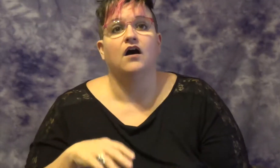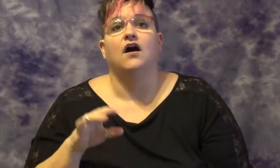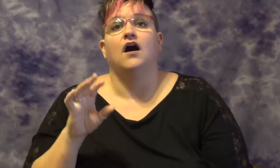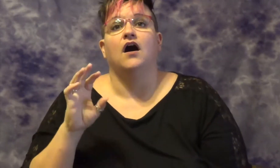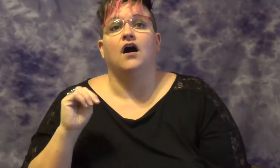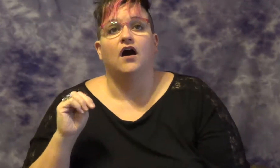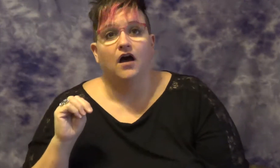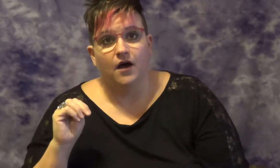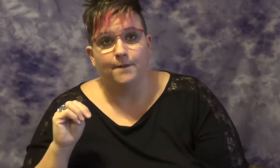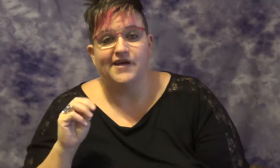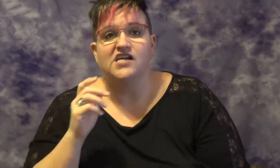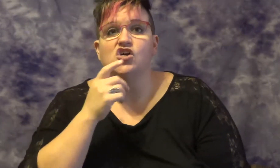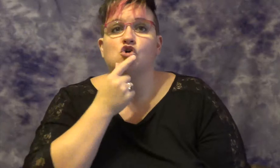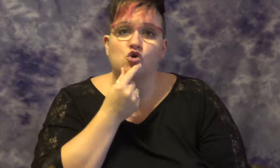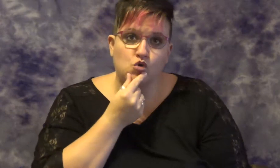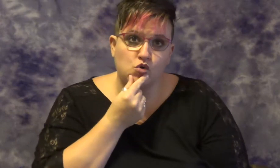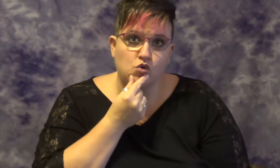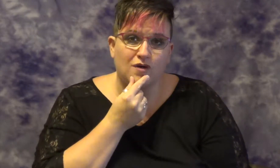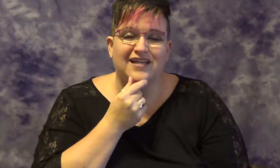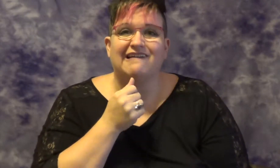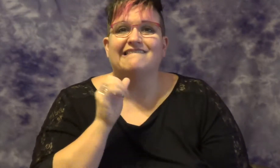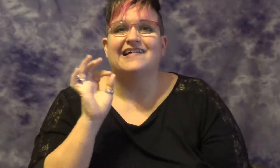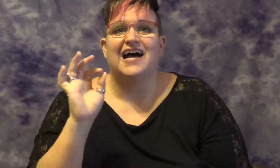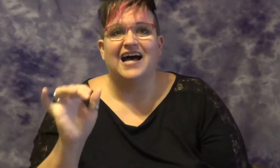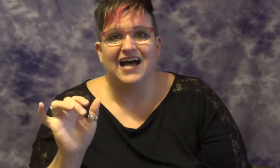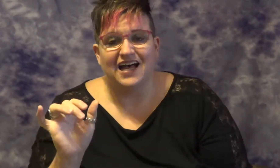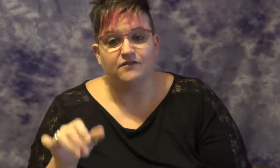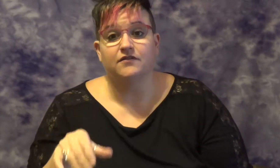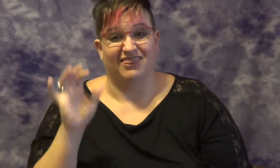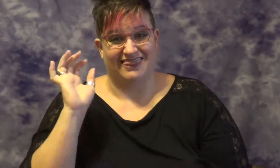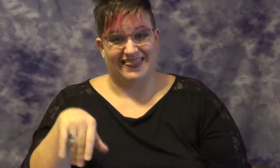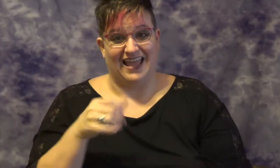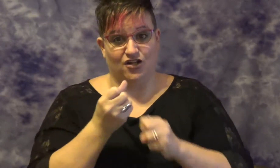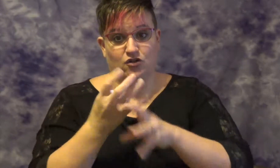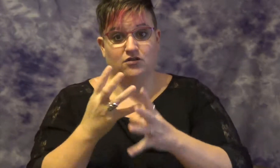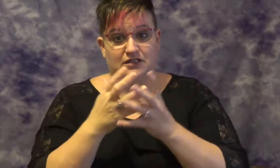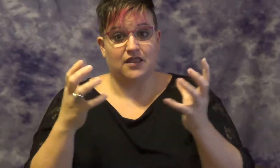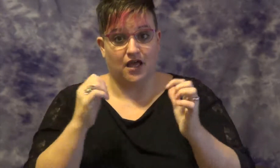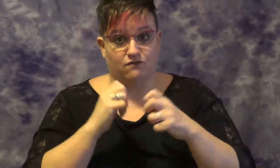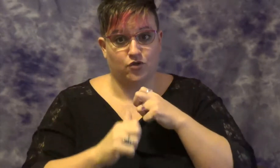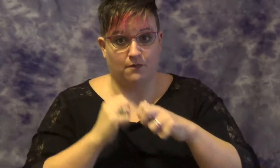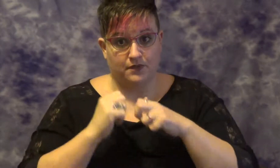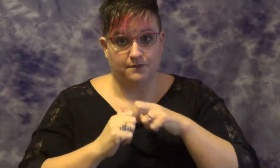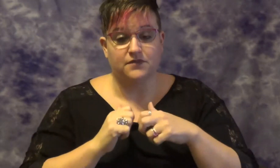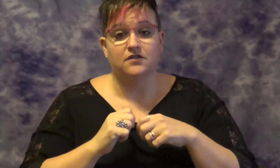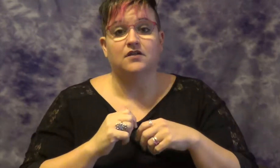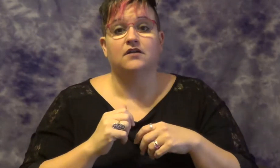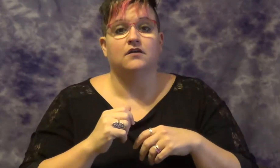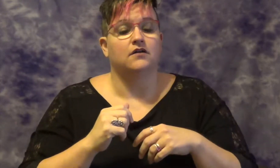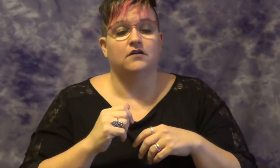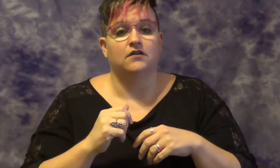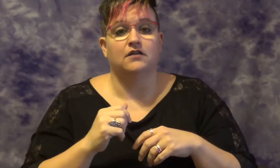and uhs and well and oh. Yeah, that causes a lot of problems